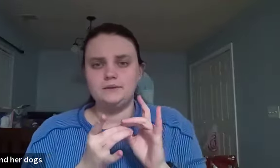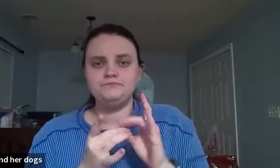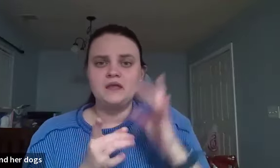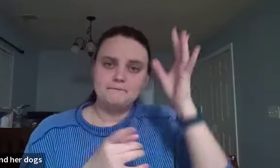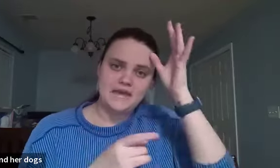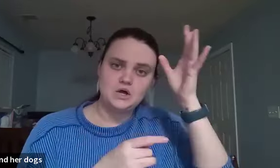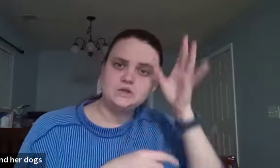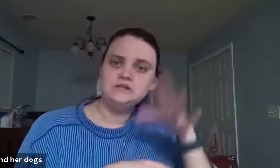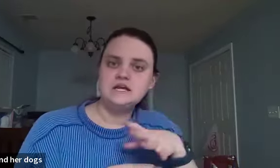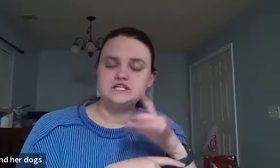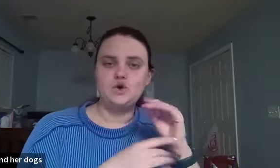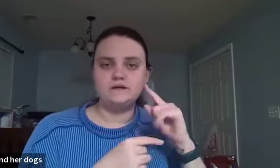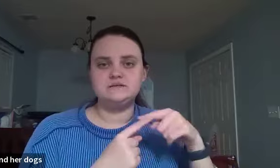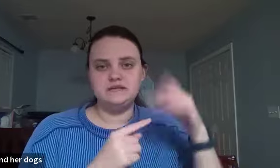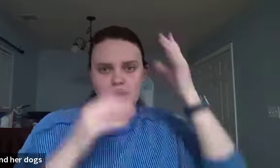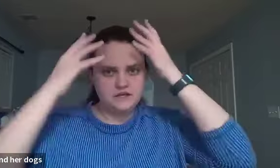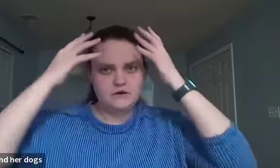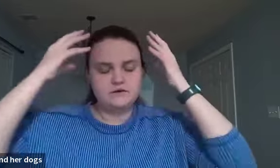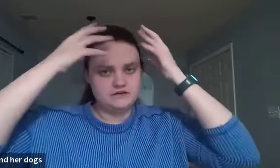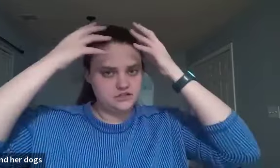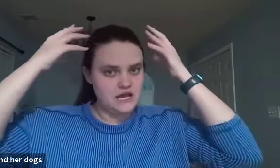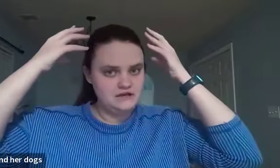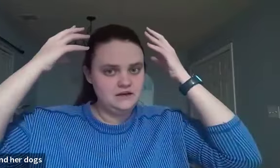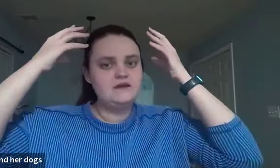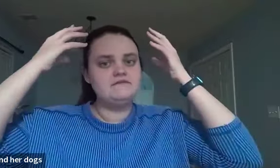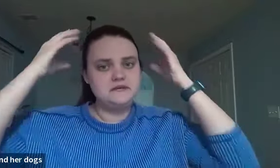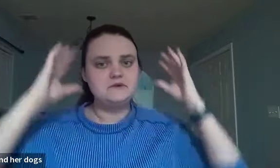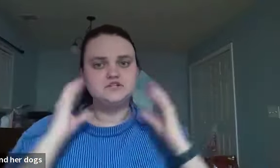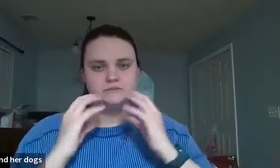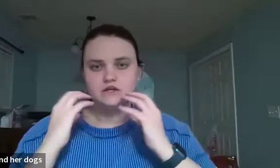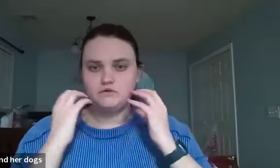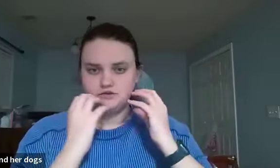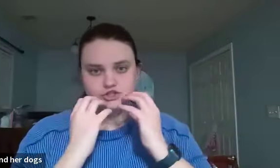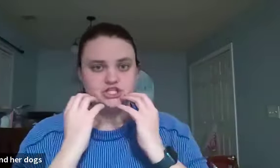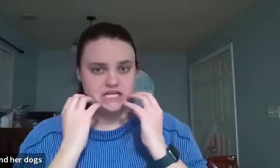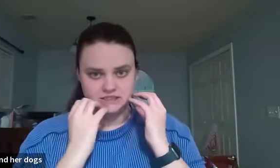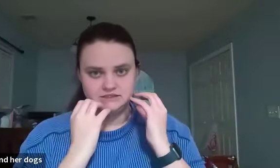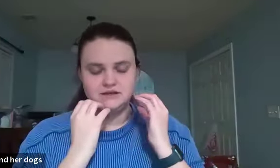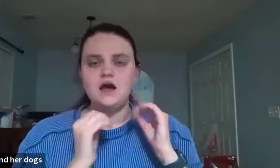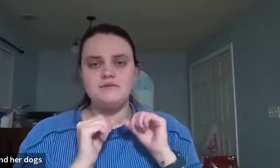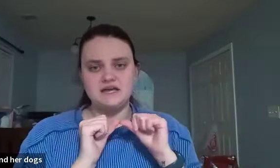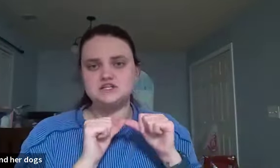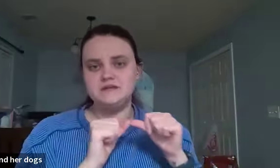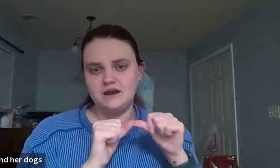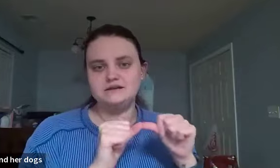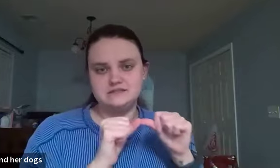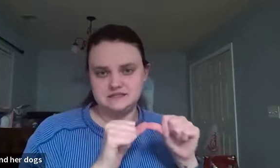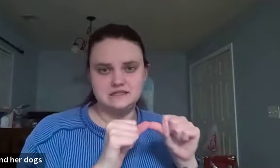to male is going to be up here on around your head. Female is going to be here around your chin. That's going to be kind of